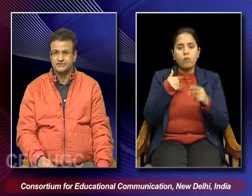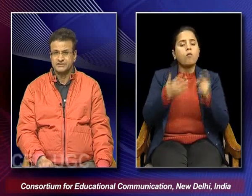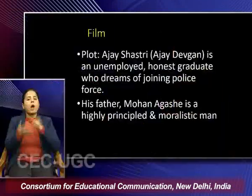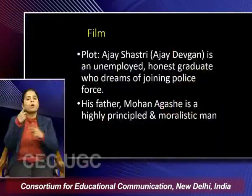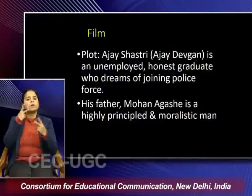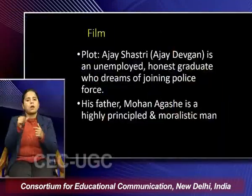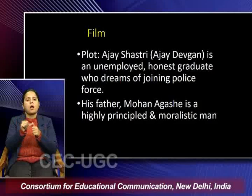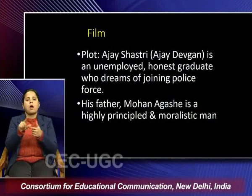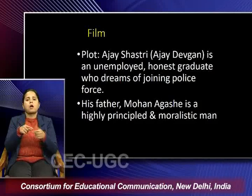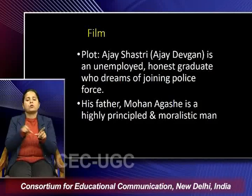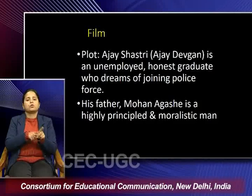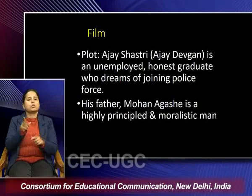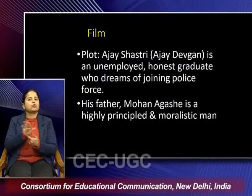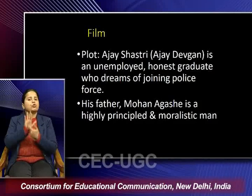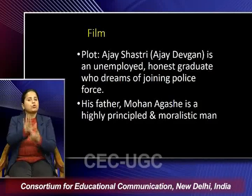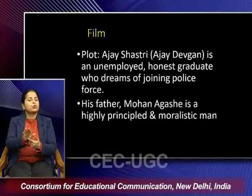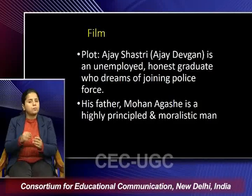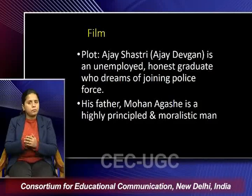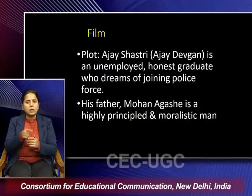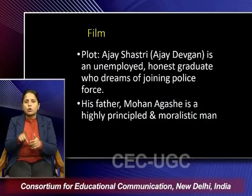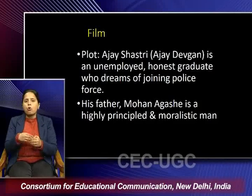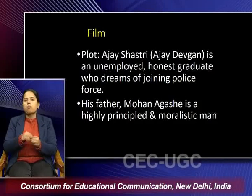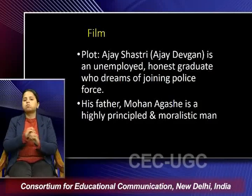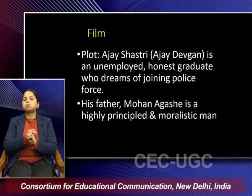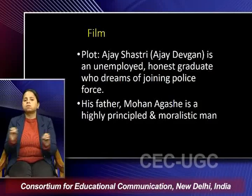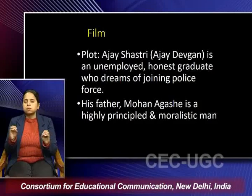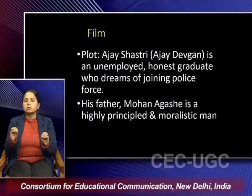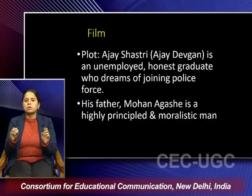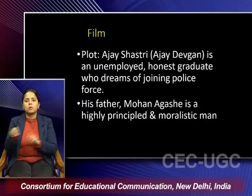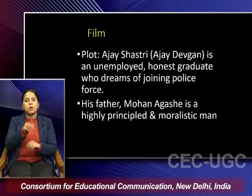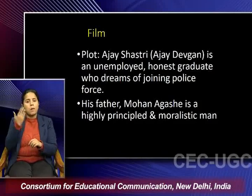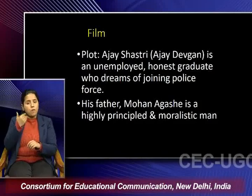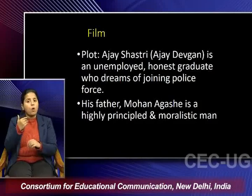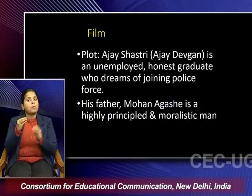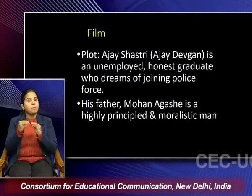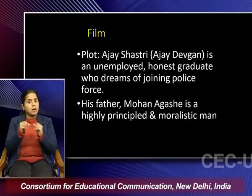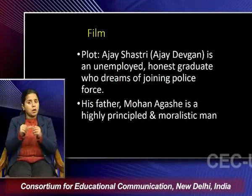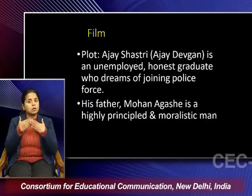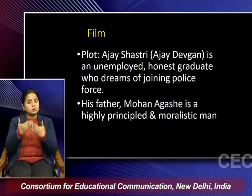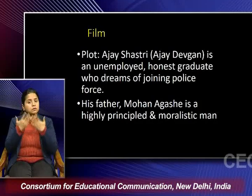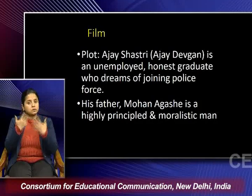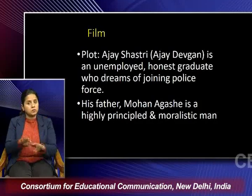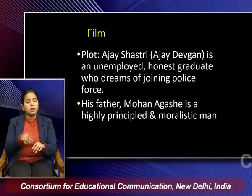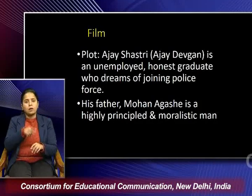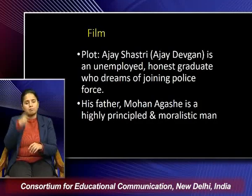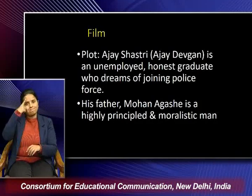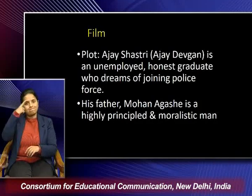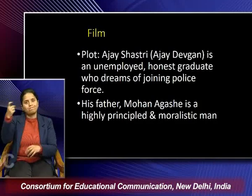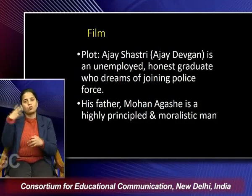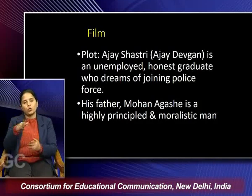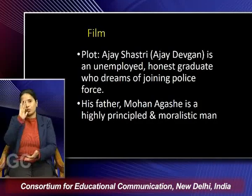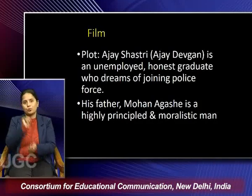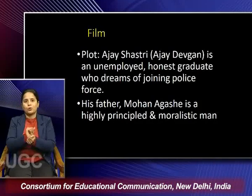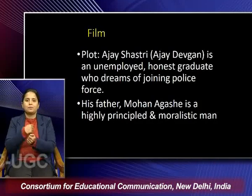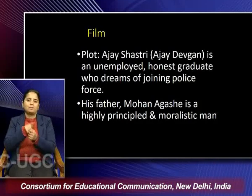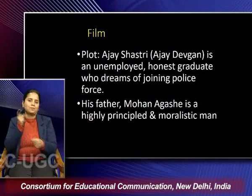that Ajay Devgan is being shown as an unemployed, honest graduate and who dreams of joining the police